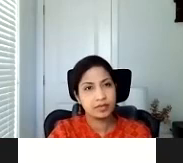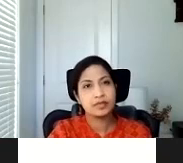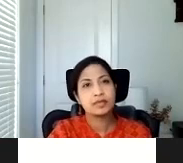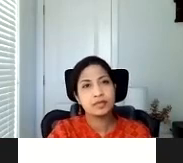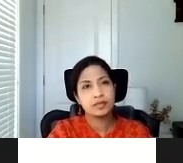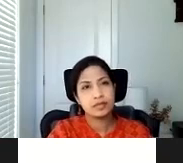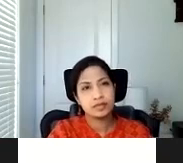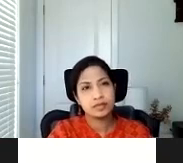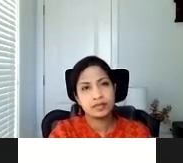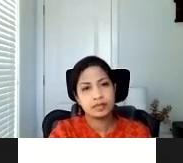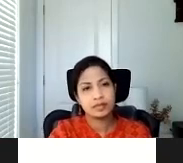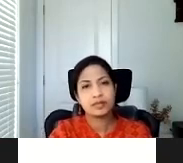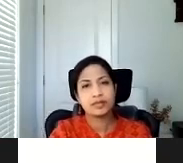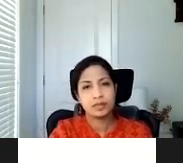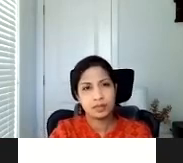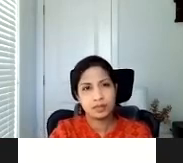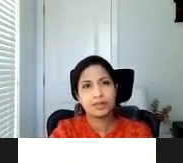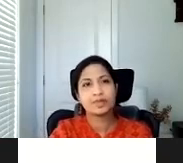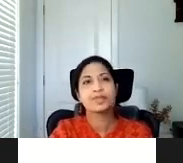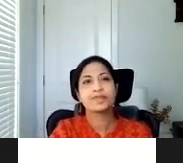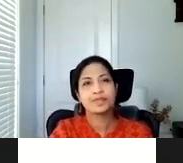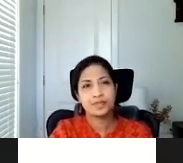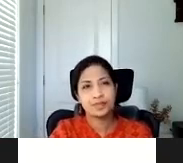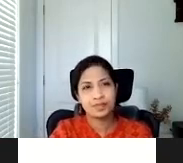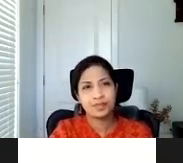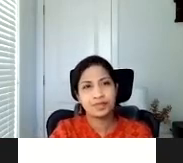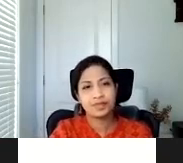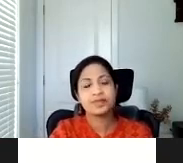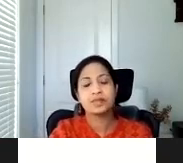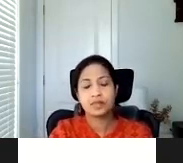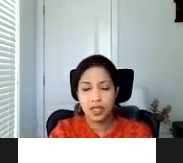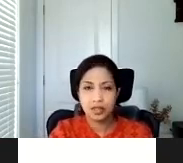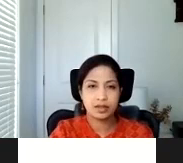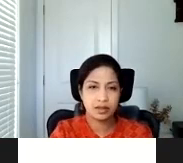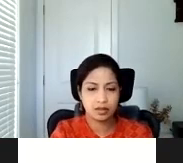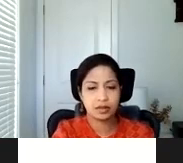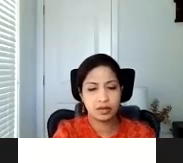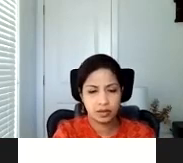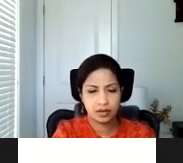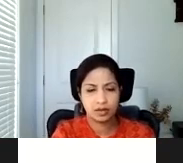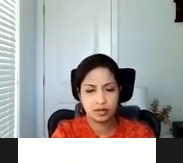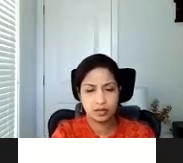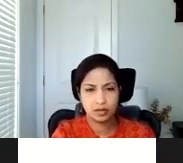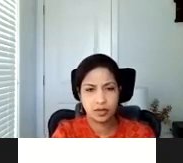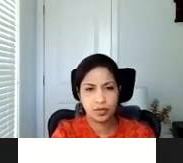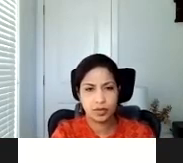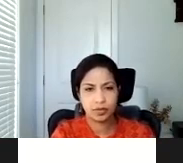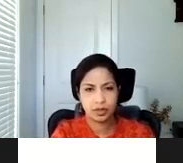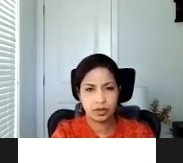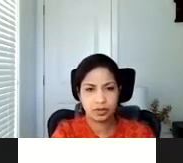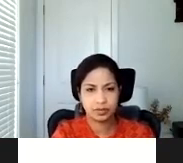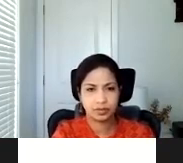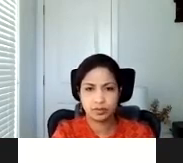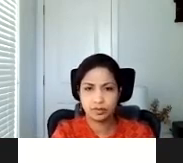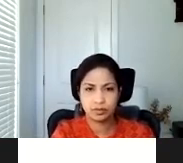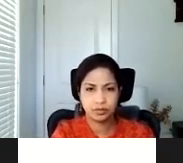that parents, neighbors, social workers, whoever, are prepared to provide that service, either because they need to work or they haven't gone to